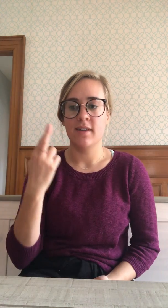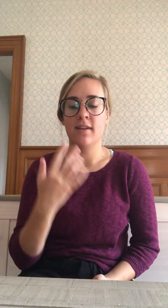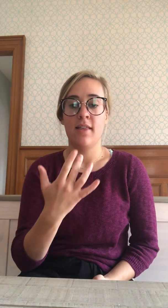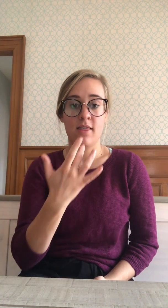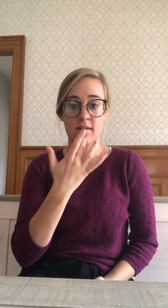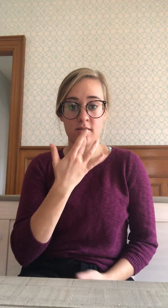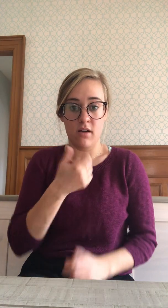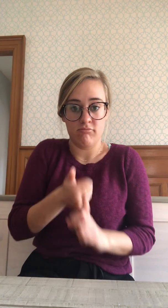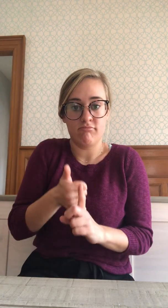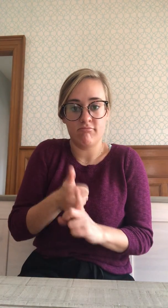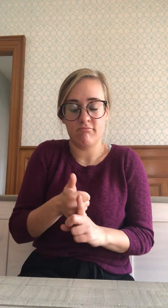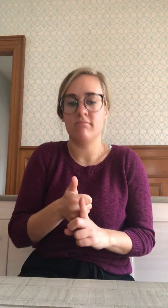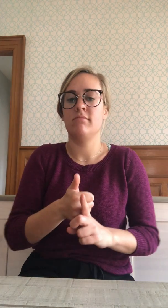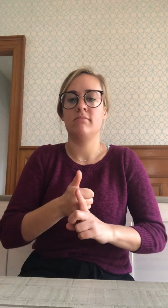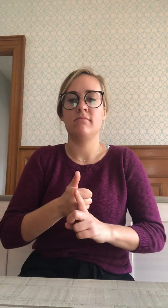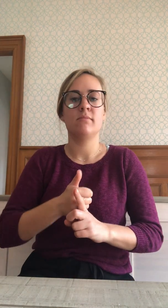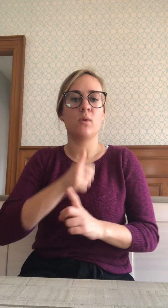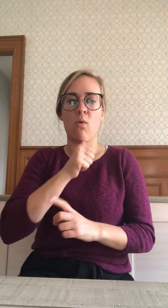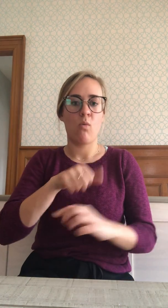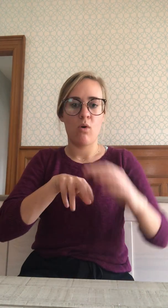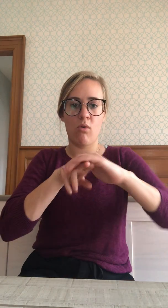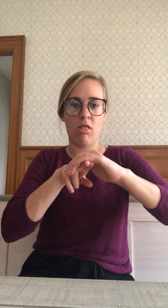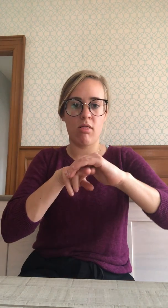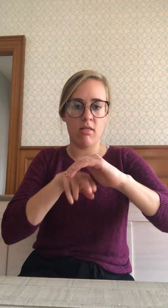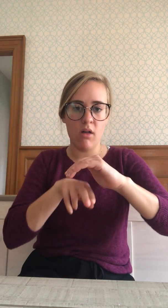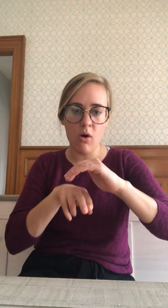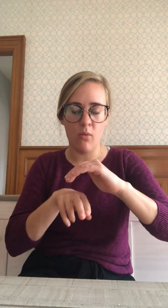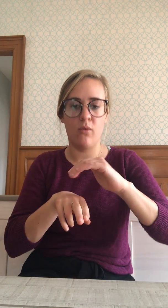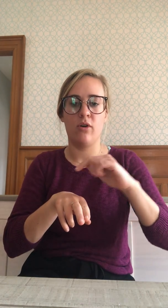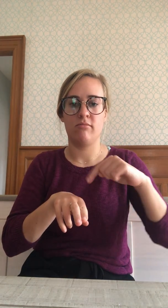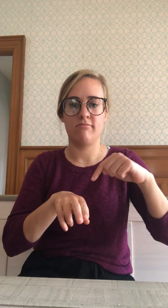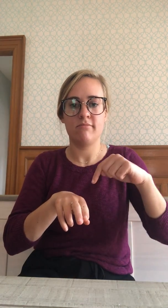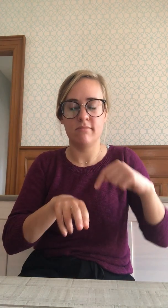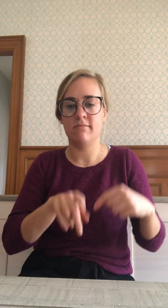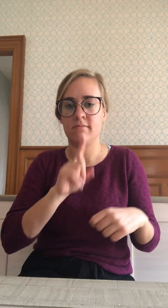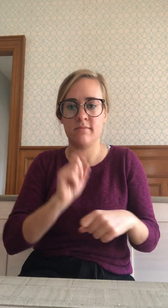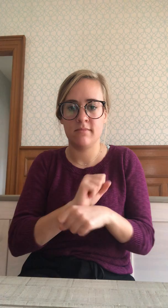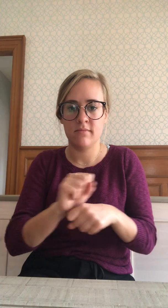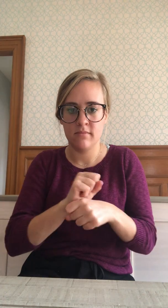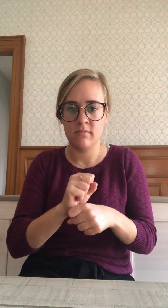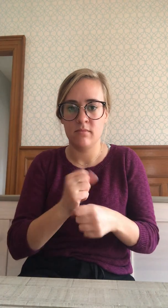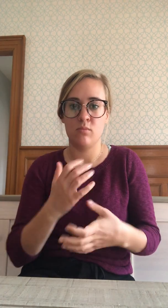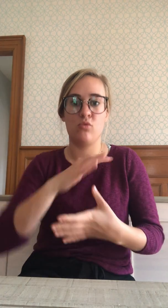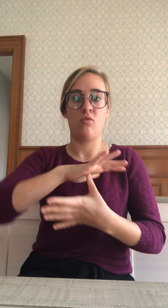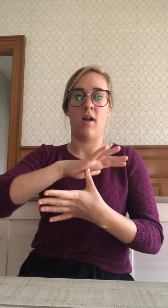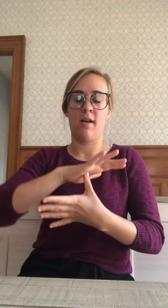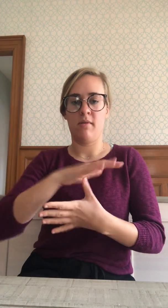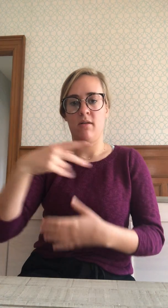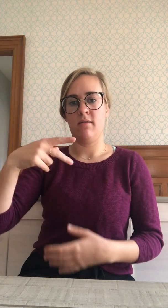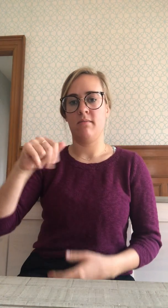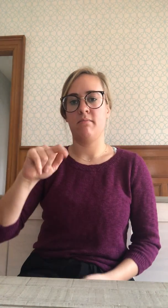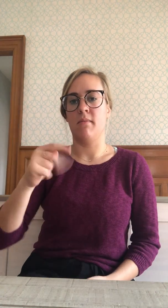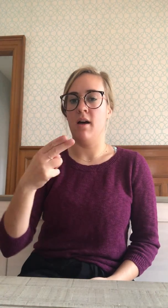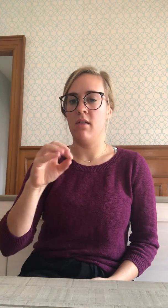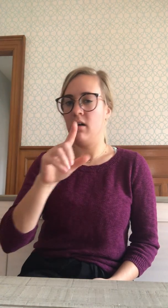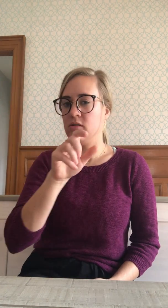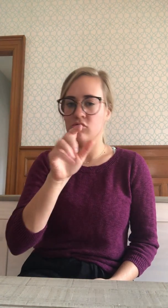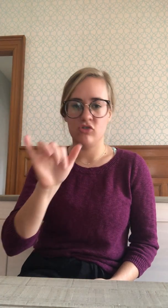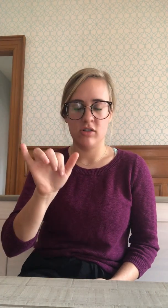itself doesn't lower like it should, and that's the primary pathologic event, is that the tongue is the problem, it stays in the way and causes